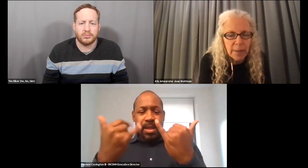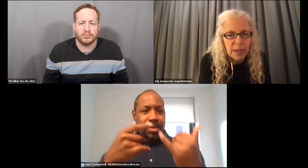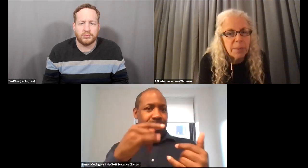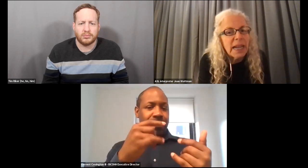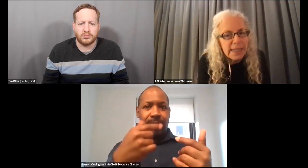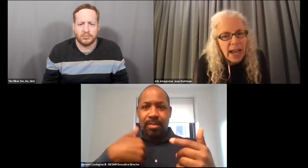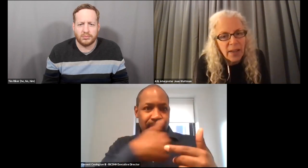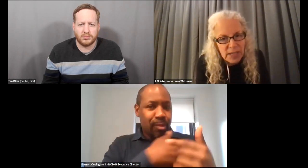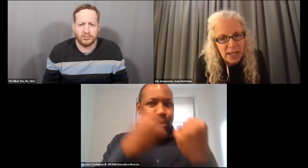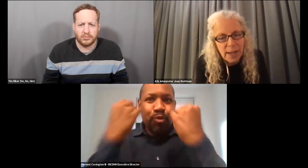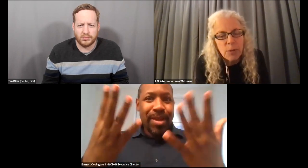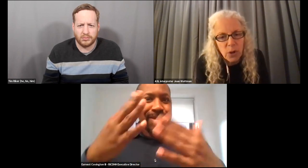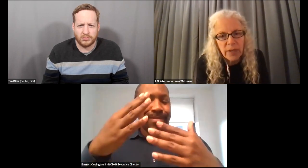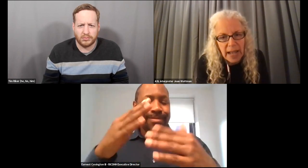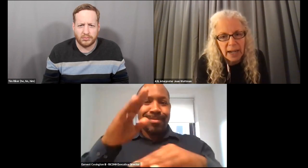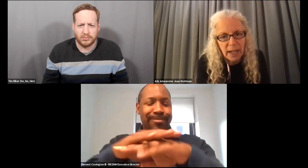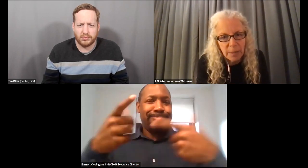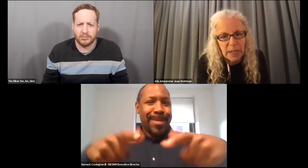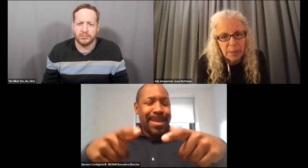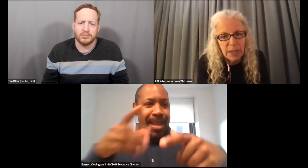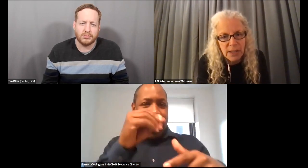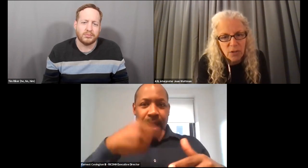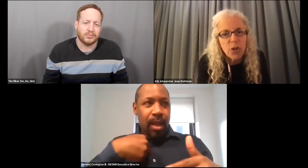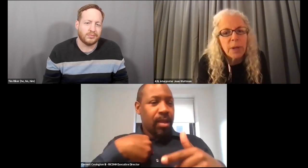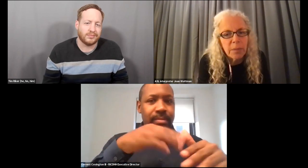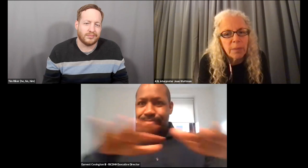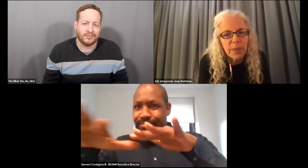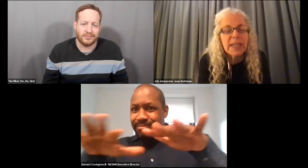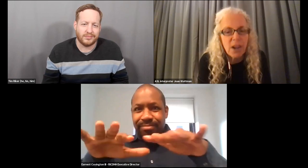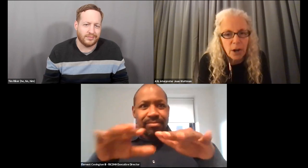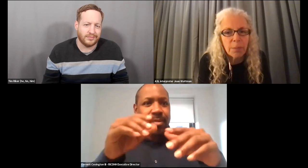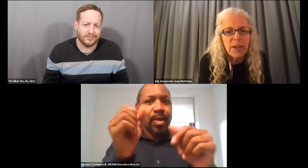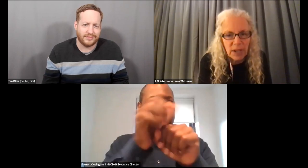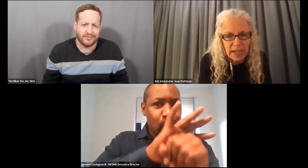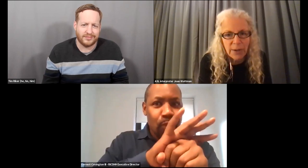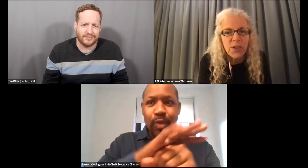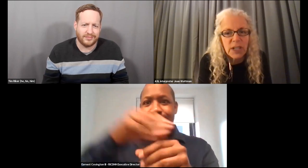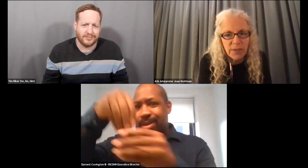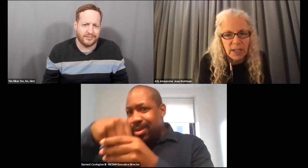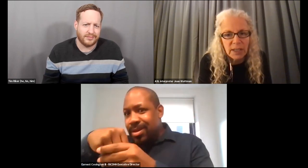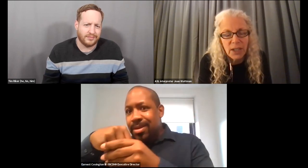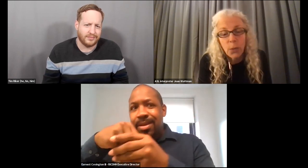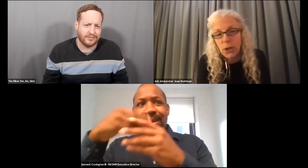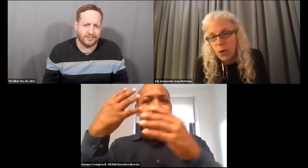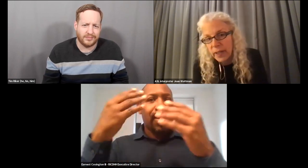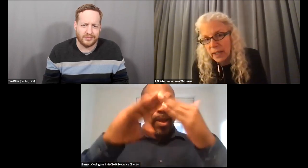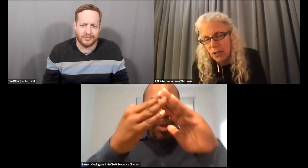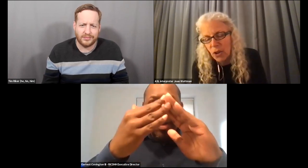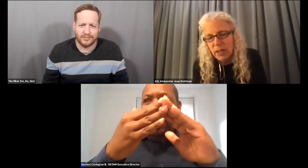but it'd be nice to have some sort of an ad hoc committee because there are so many things on our plate right now. It's very difficult with COVID and all of the